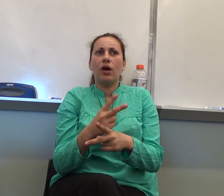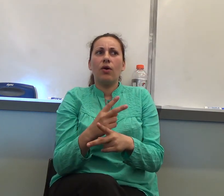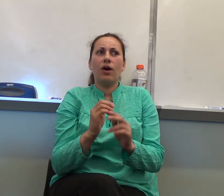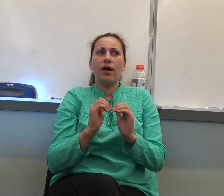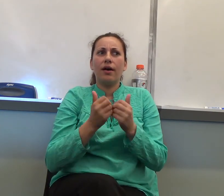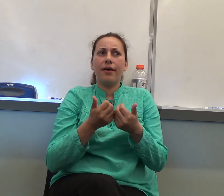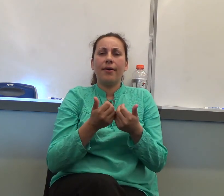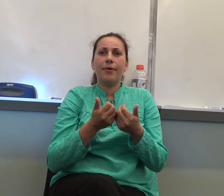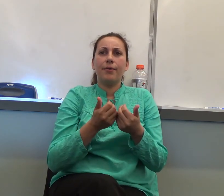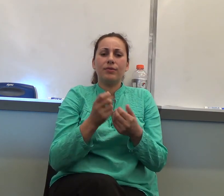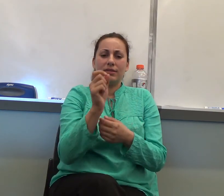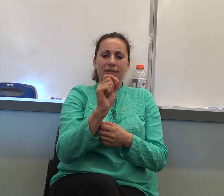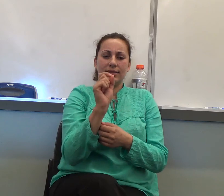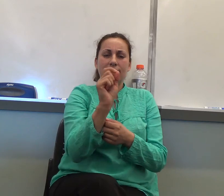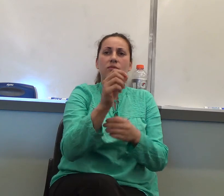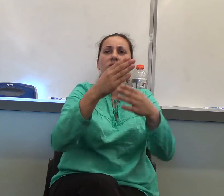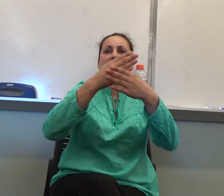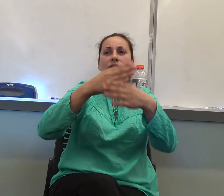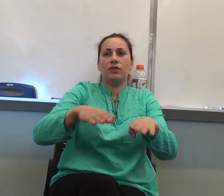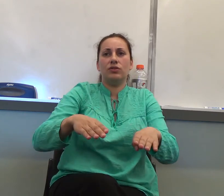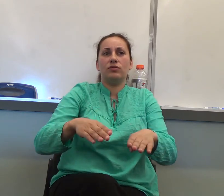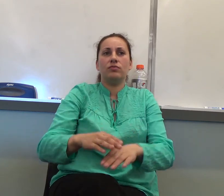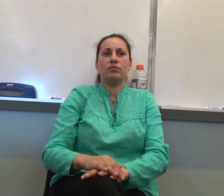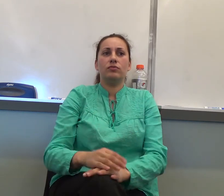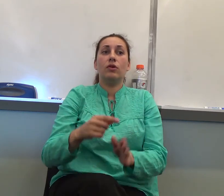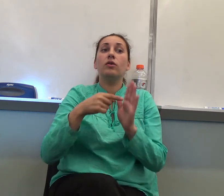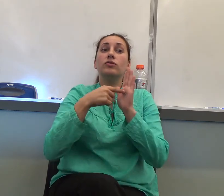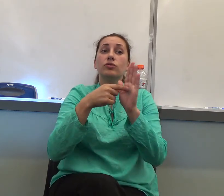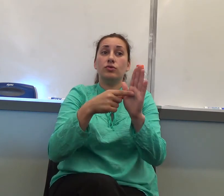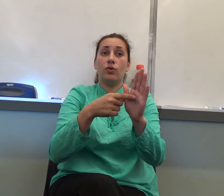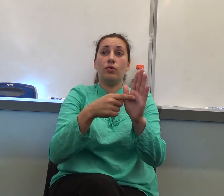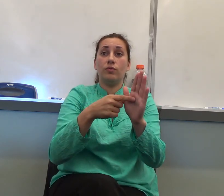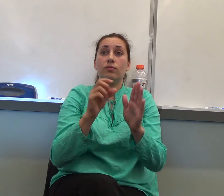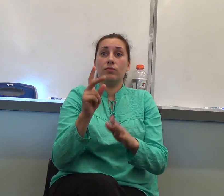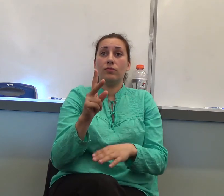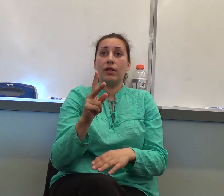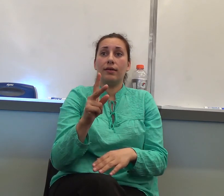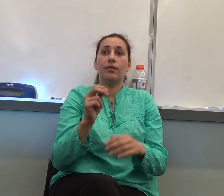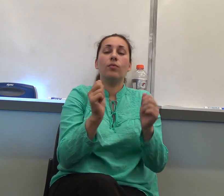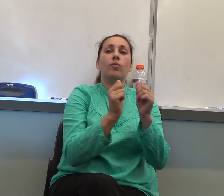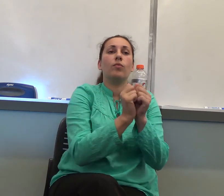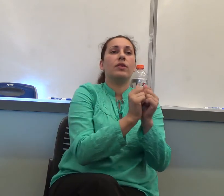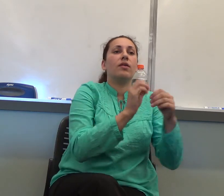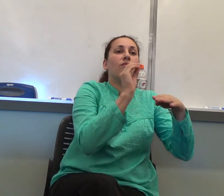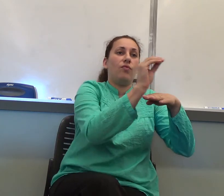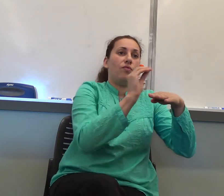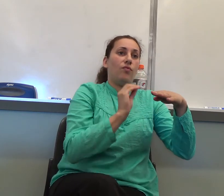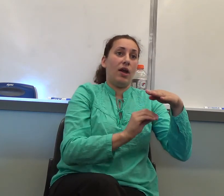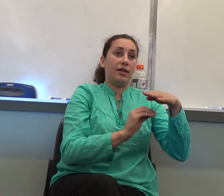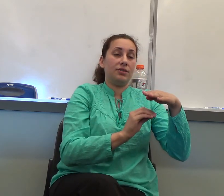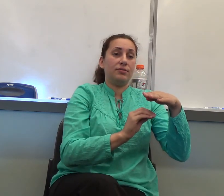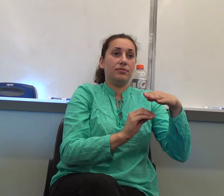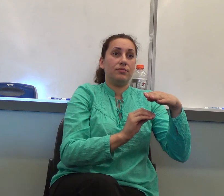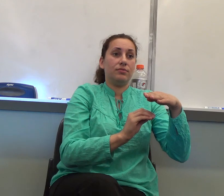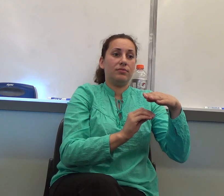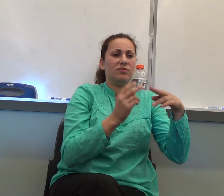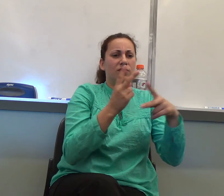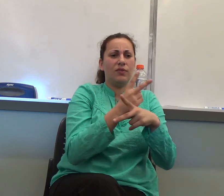decimal division by an example that we can do through fractions, and then figure out, well, what does that mean